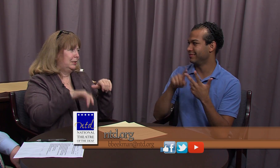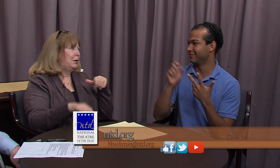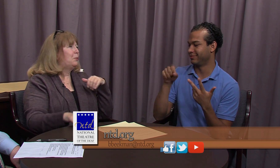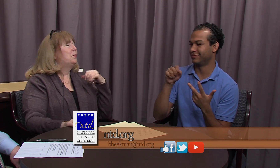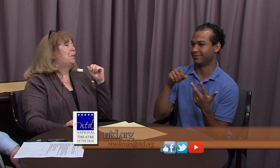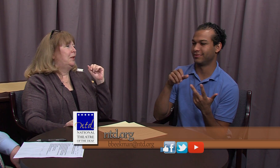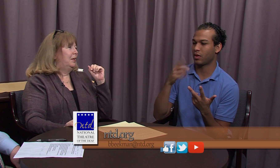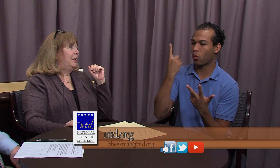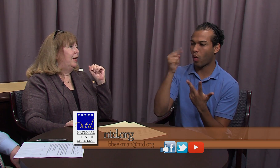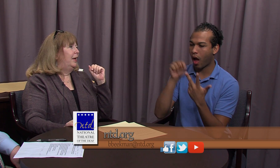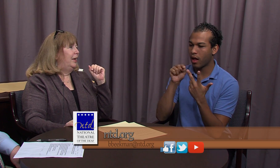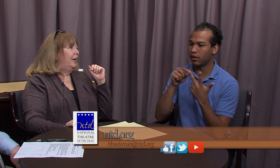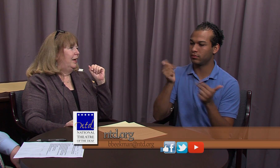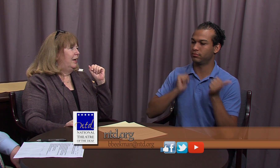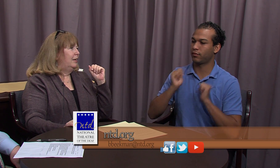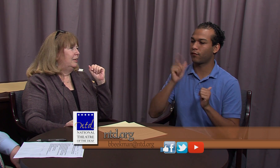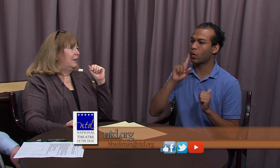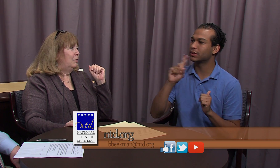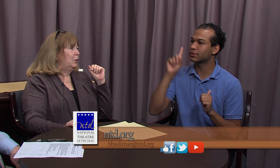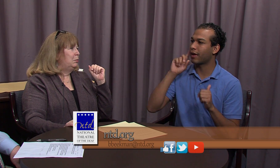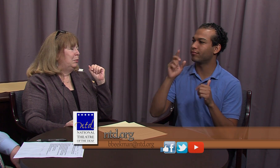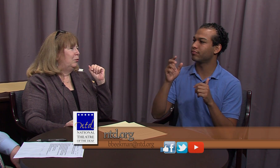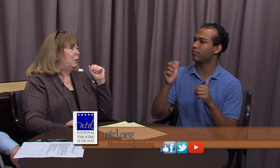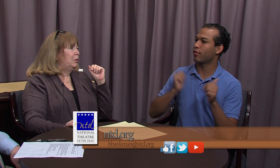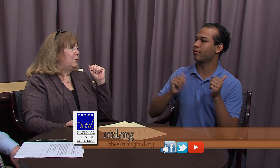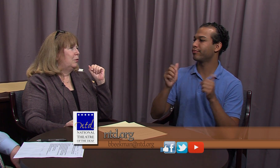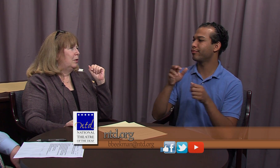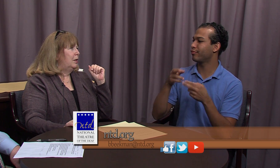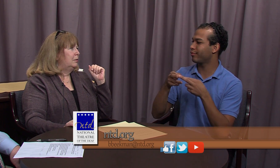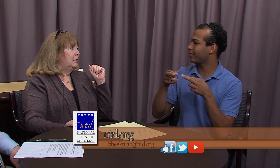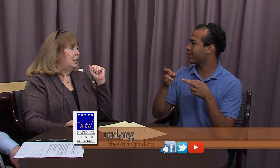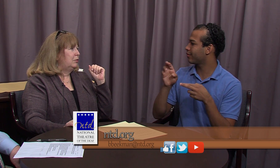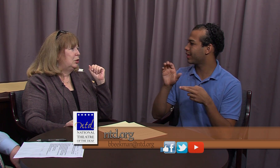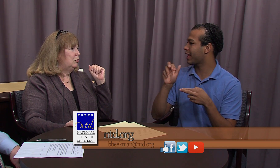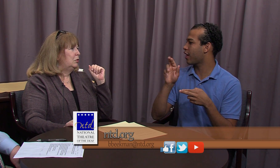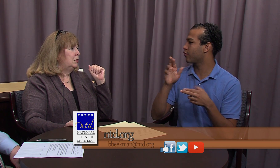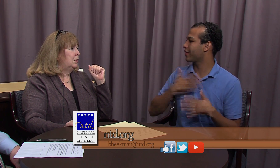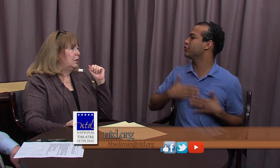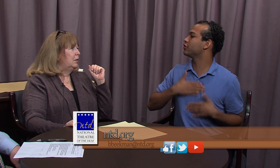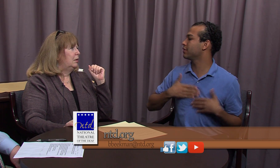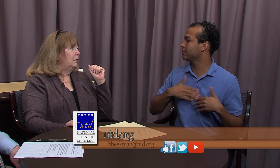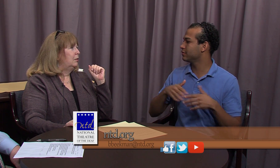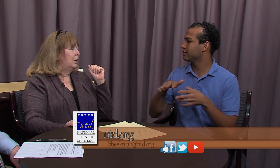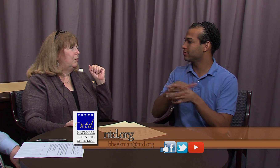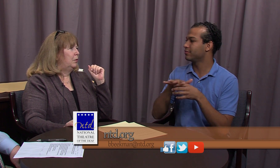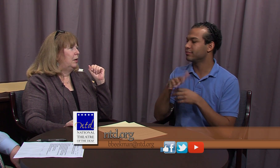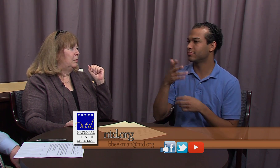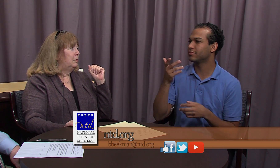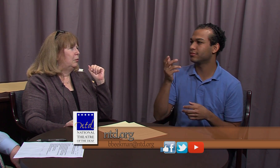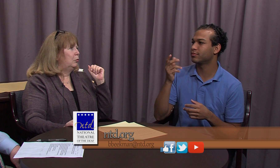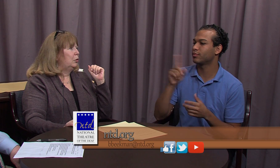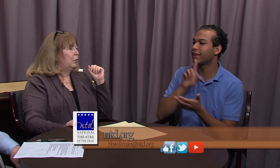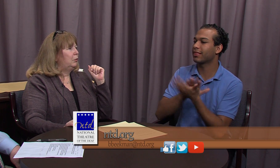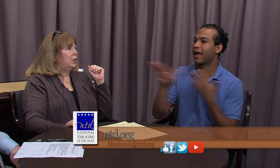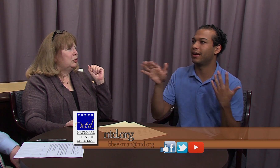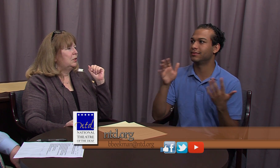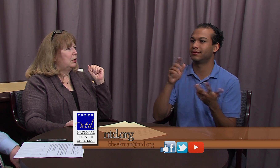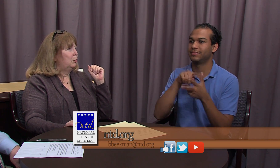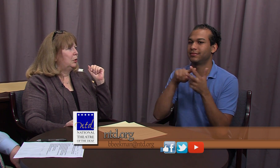there. And we're going to be performing for the deaf students. At the Florida Recreation Center booked us,